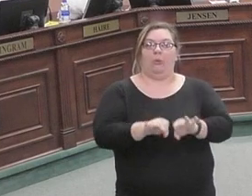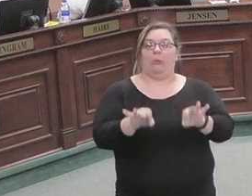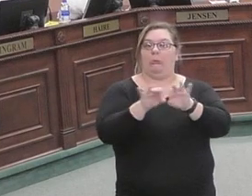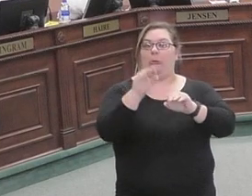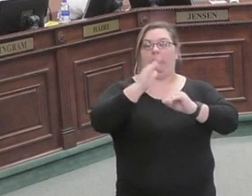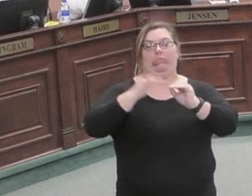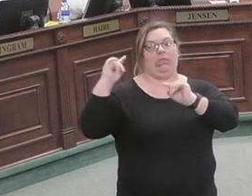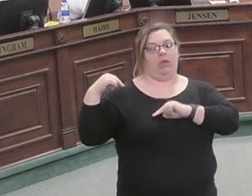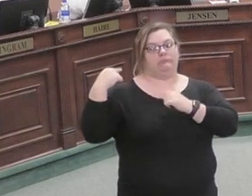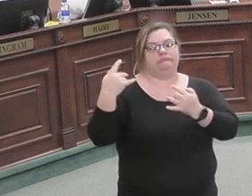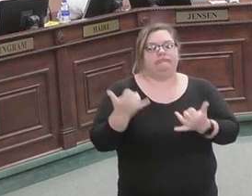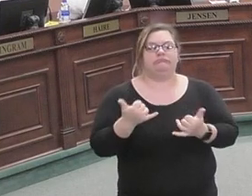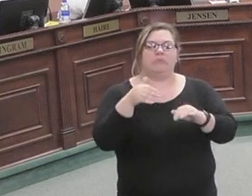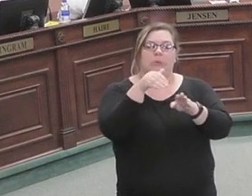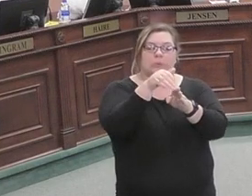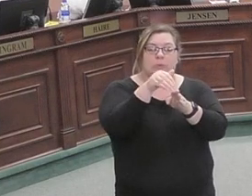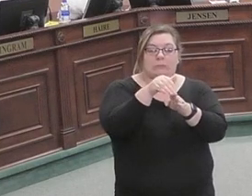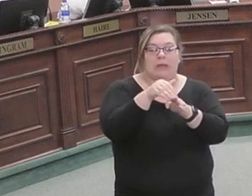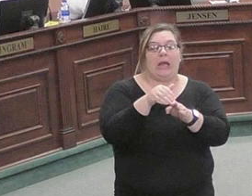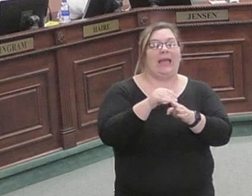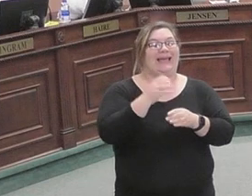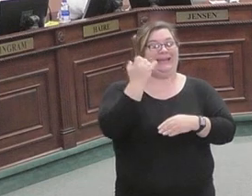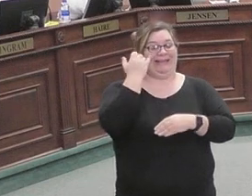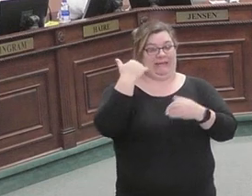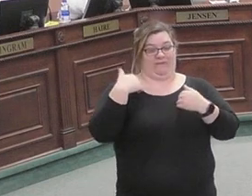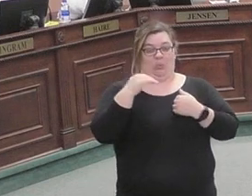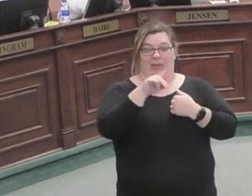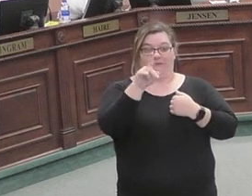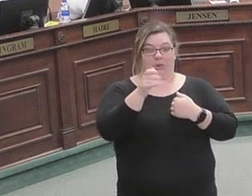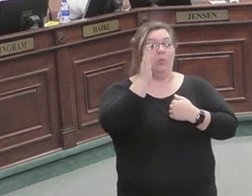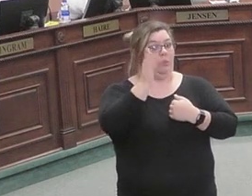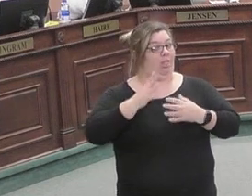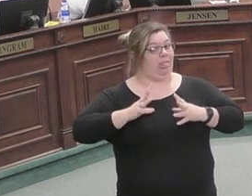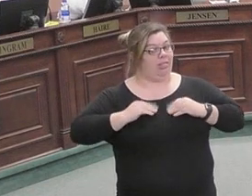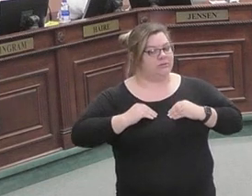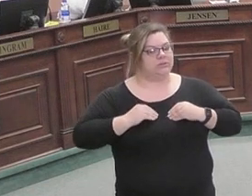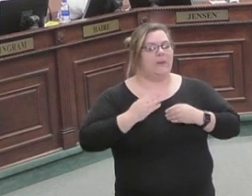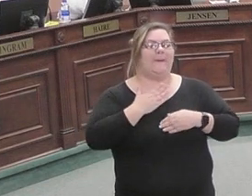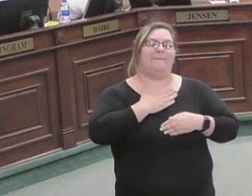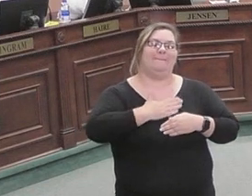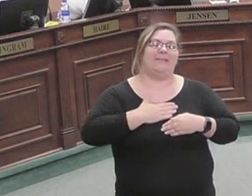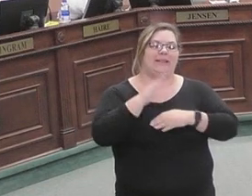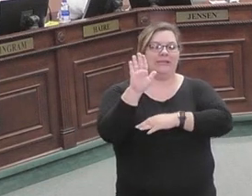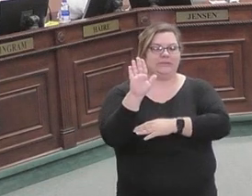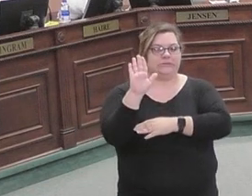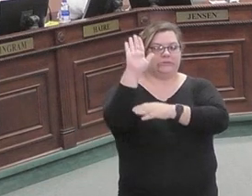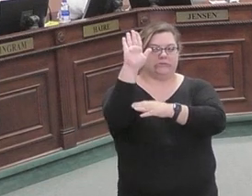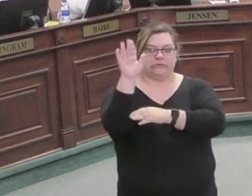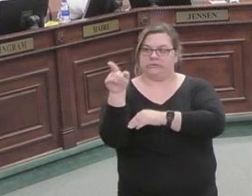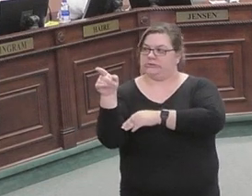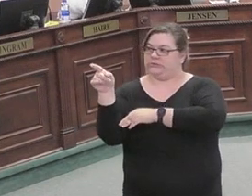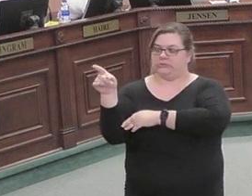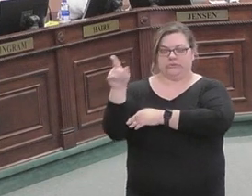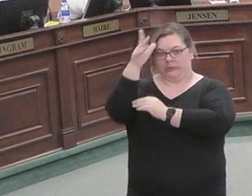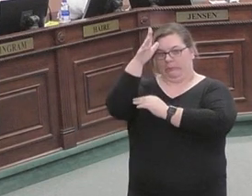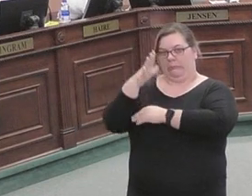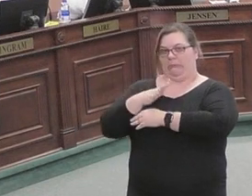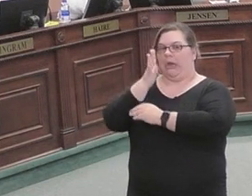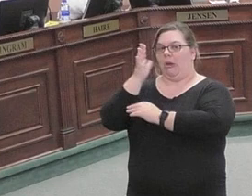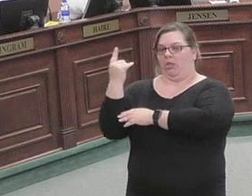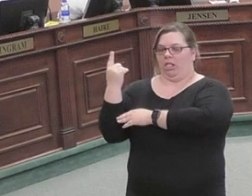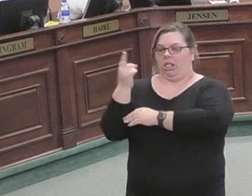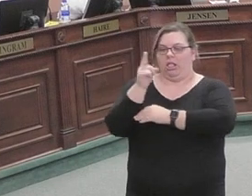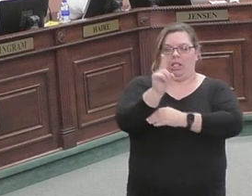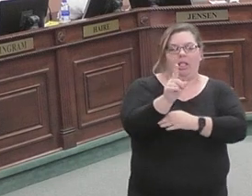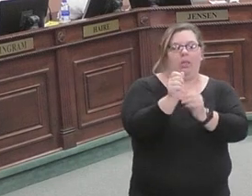would remind or ask the media, when you've got a question, which we'll take afterwards, please raise your hand. Main over here will come to you with a mic. Please use the mic. I know